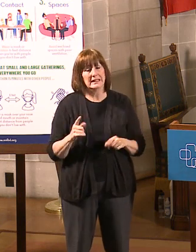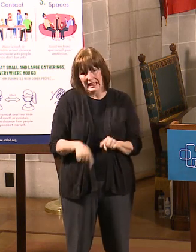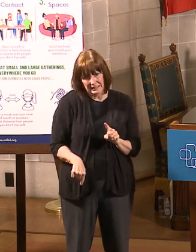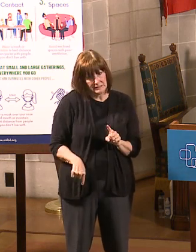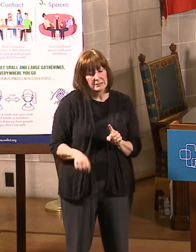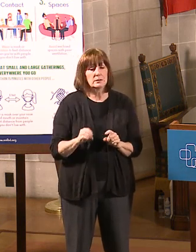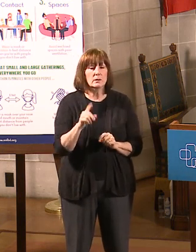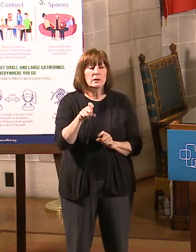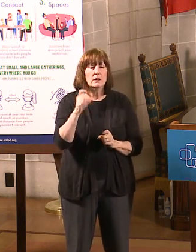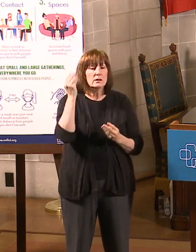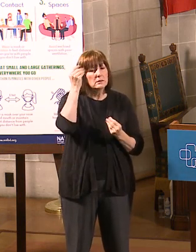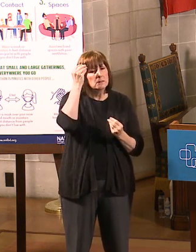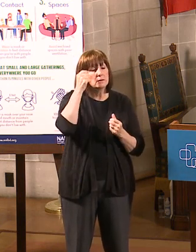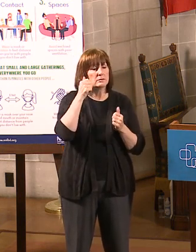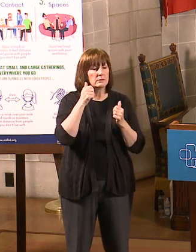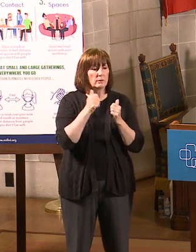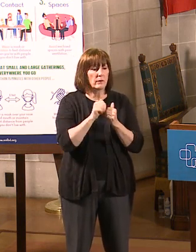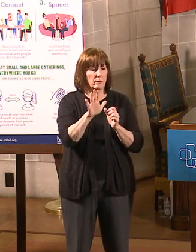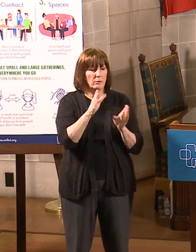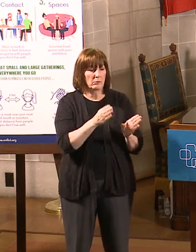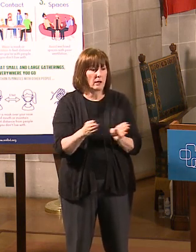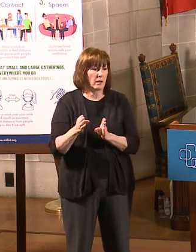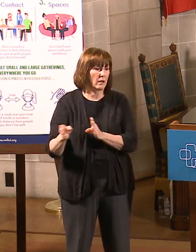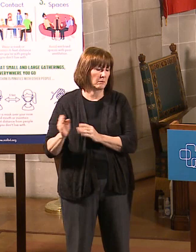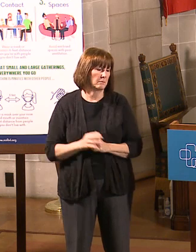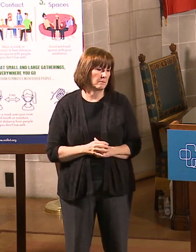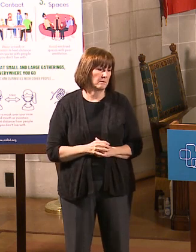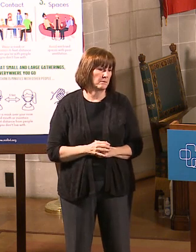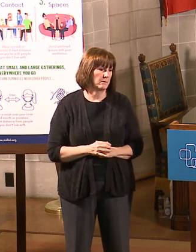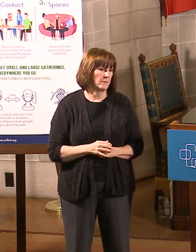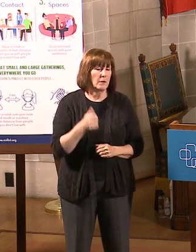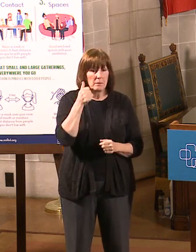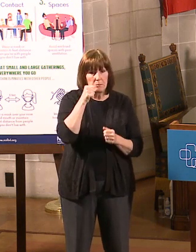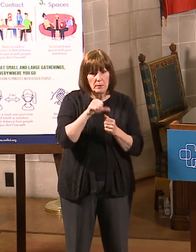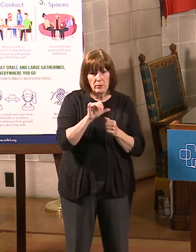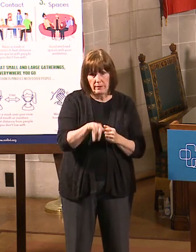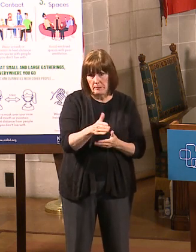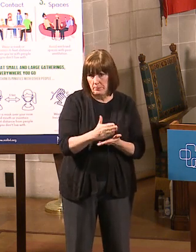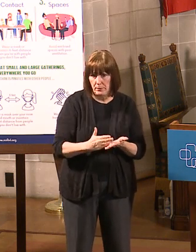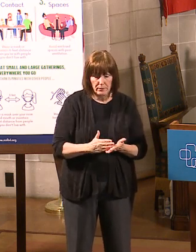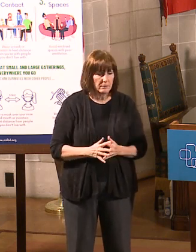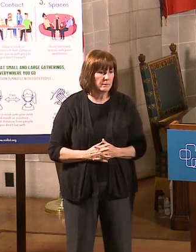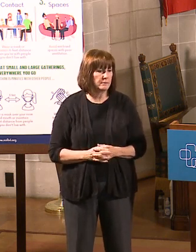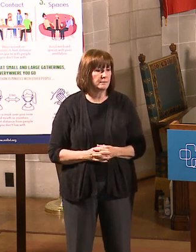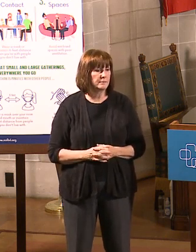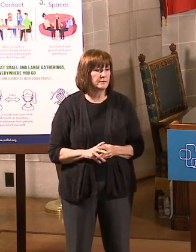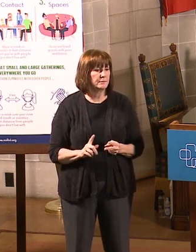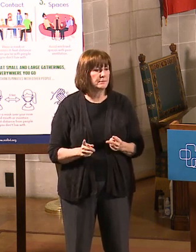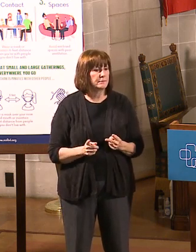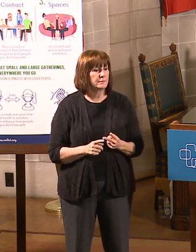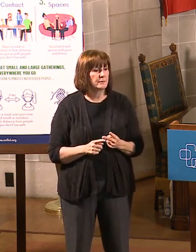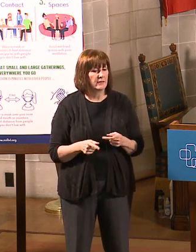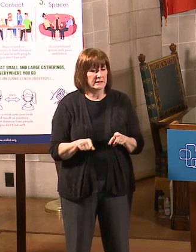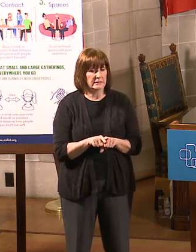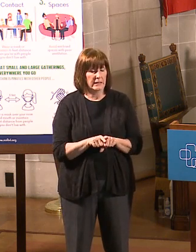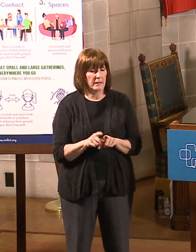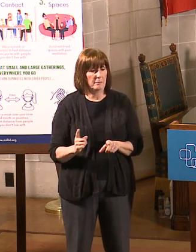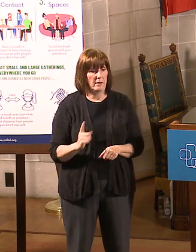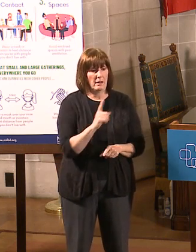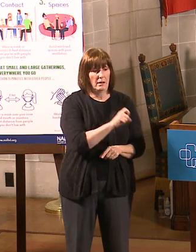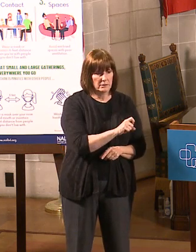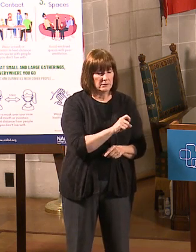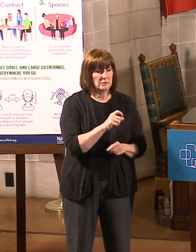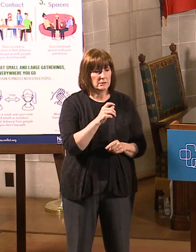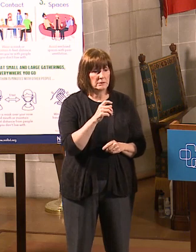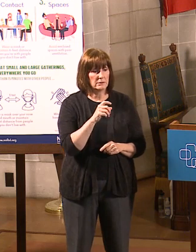want to take that into consideration with regard to your planning as well. So please remember that. She also asks, some areas have